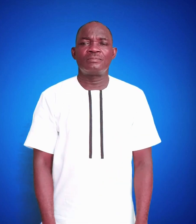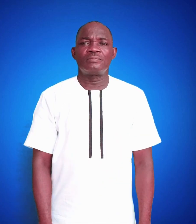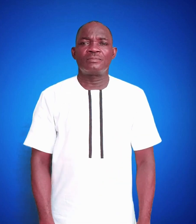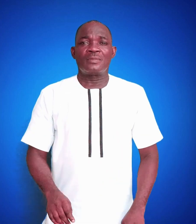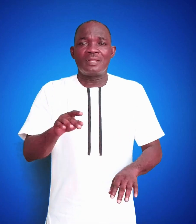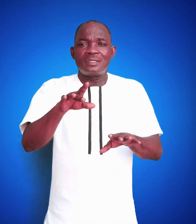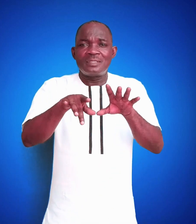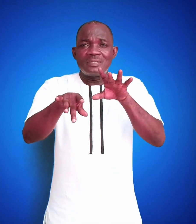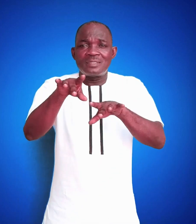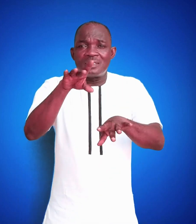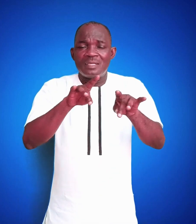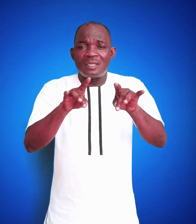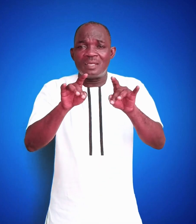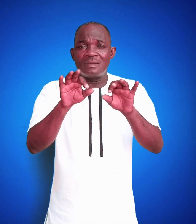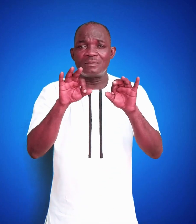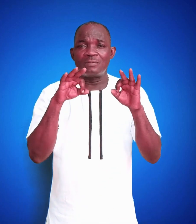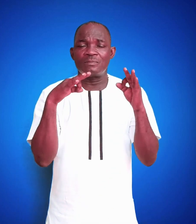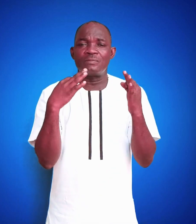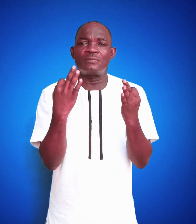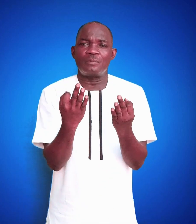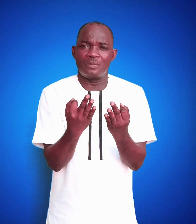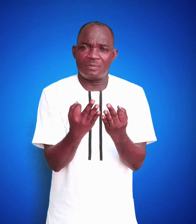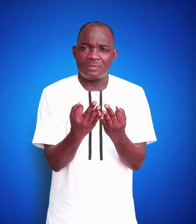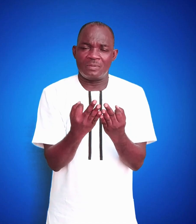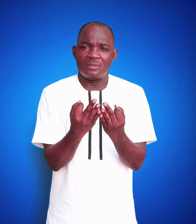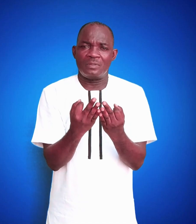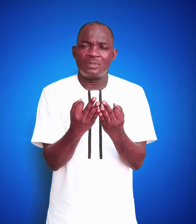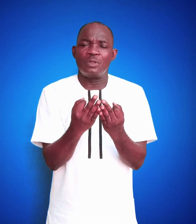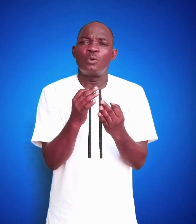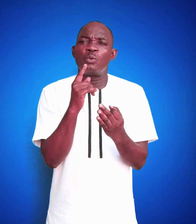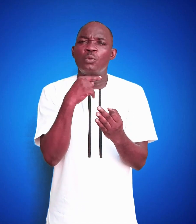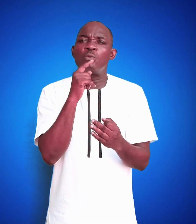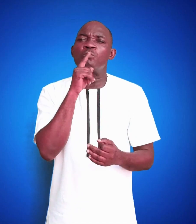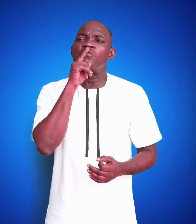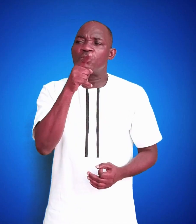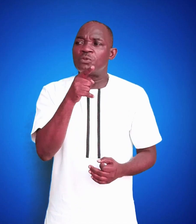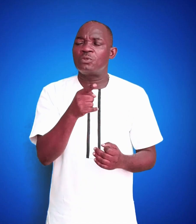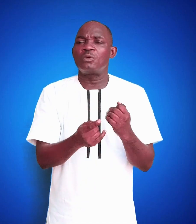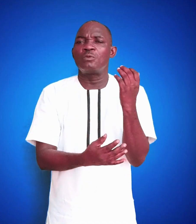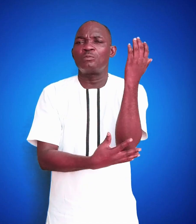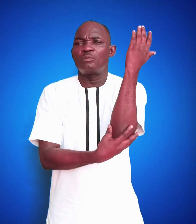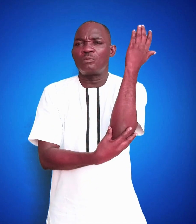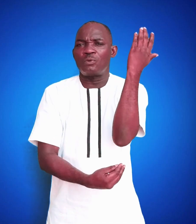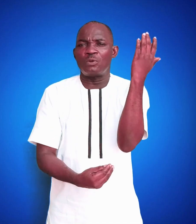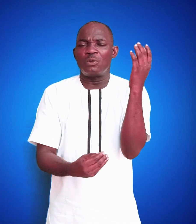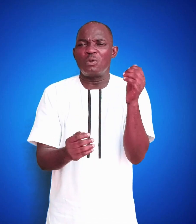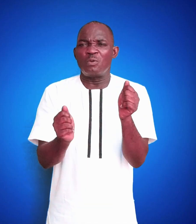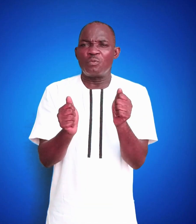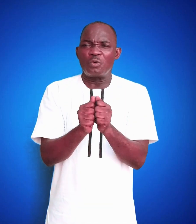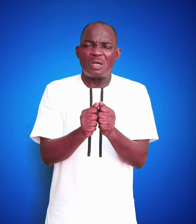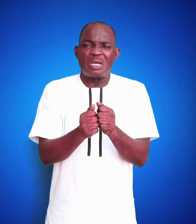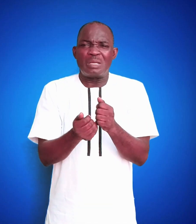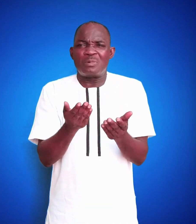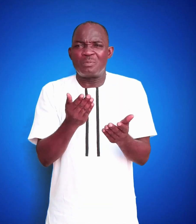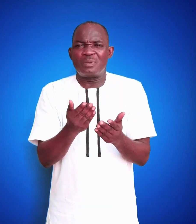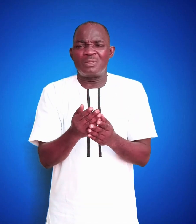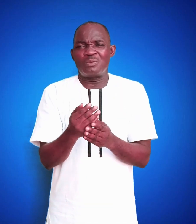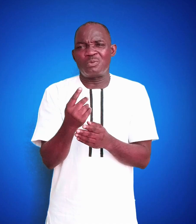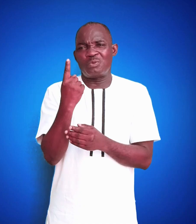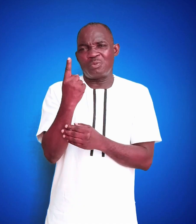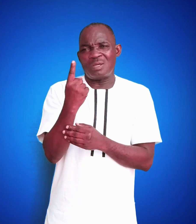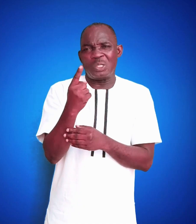The selected households are the poorest with at least